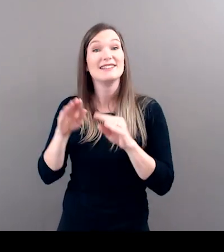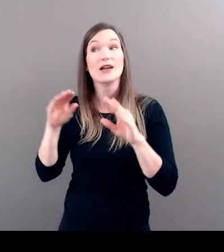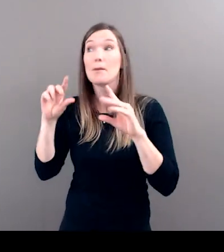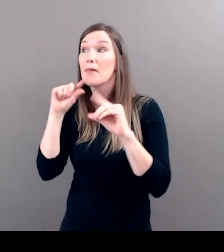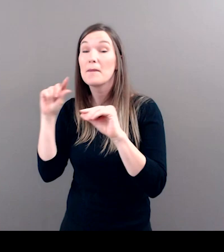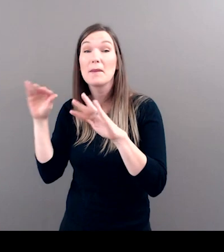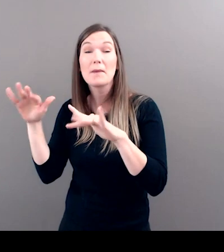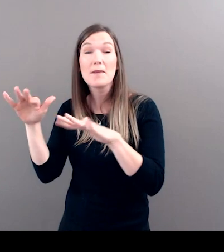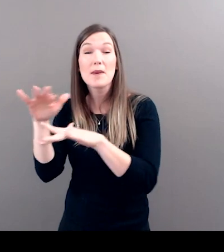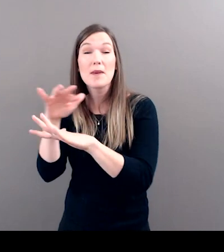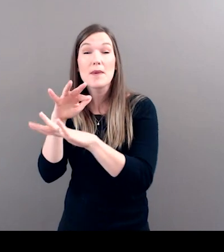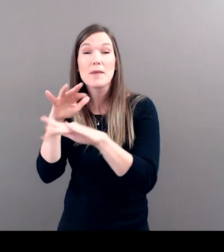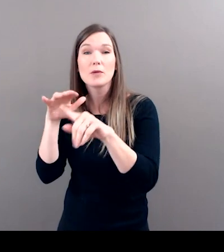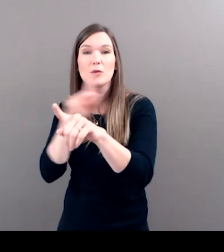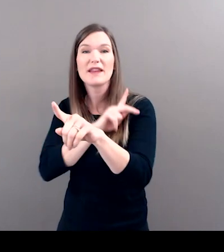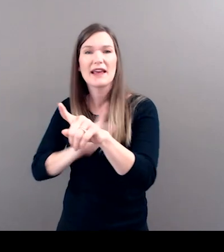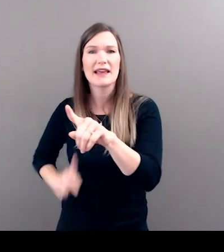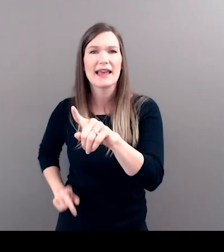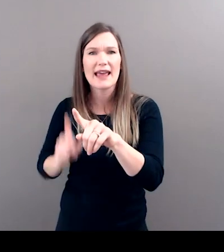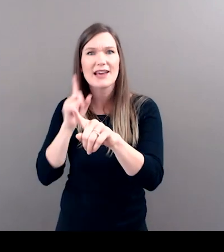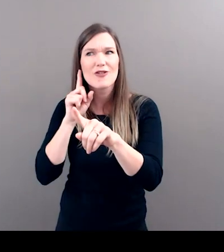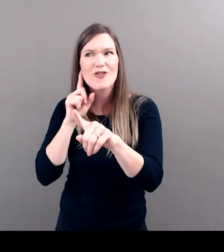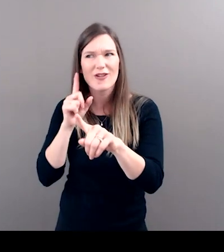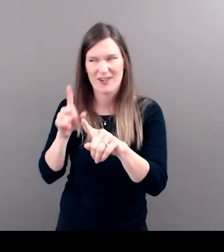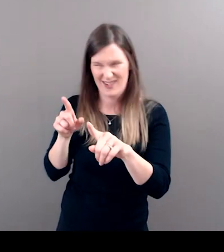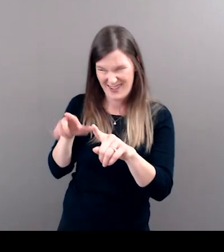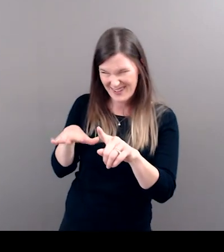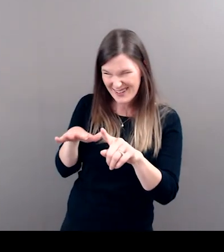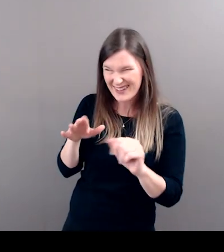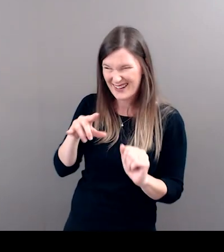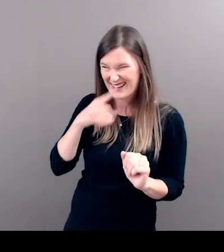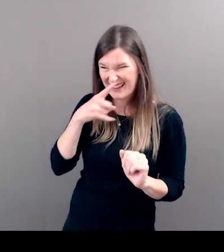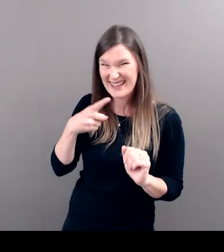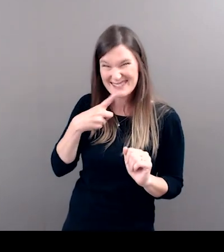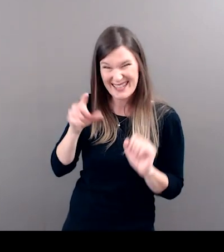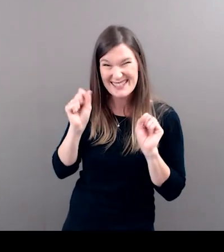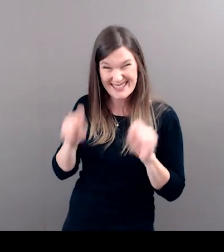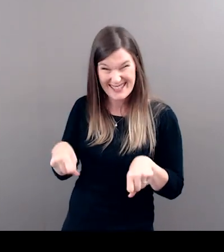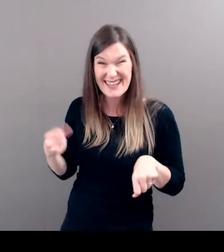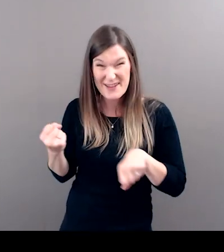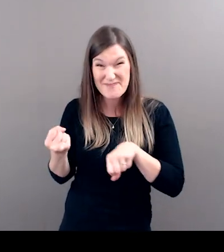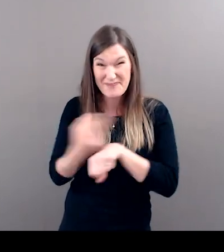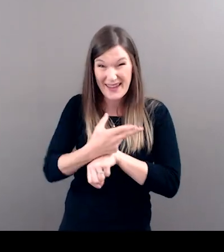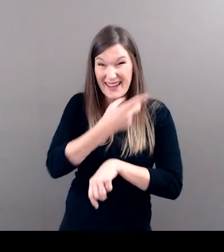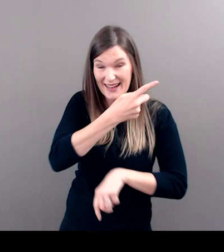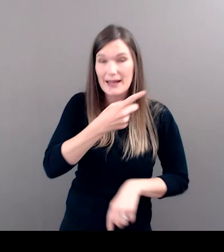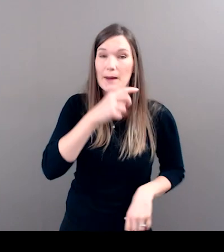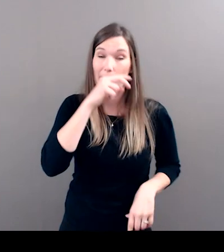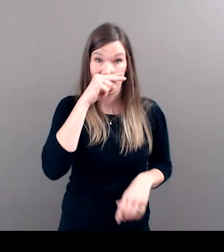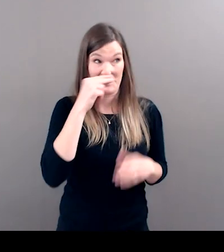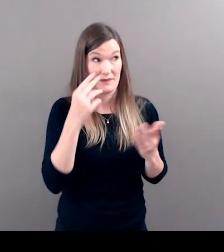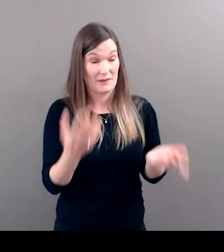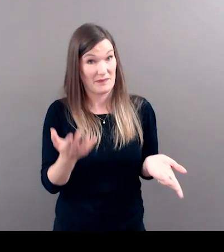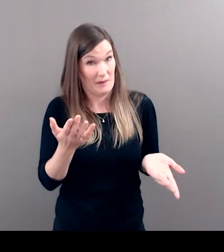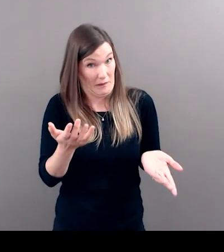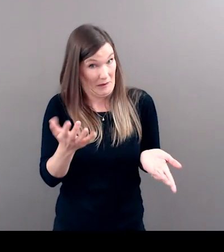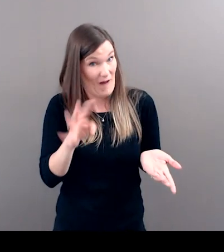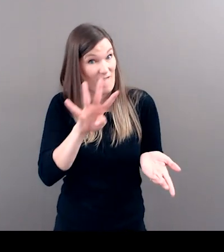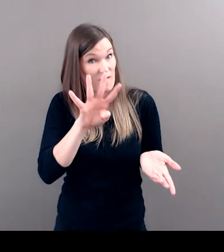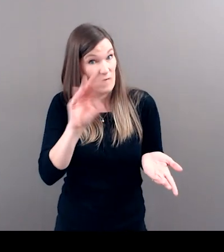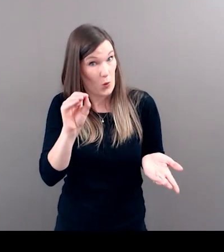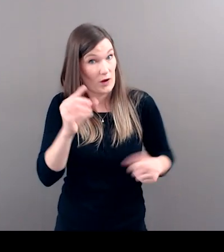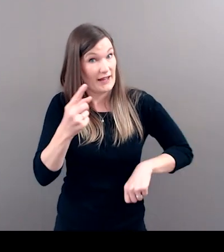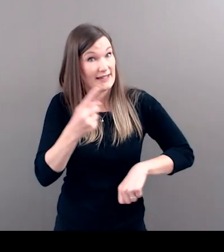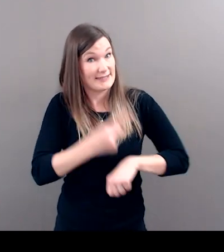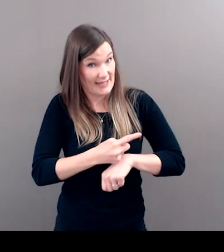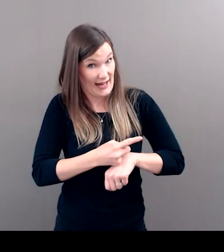Saul, there's a kid here who can whoop the giant, because all the Jews were running for 40 days. By the way, Goliath talked trash for 40